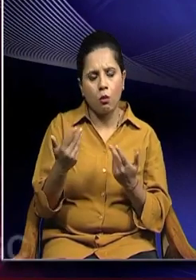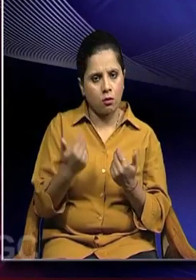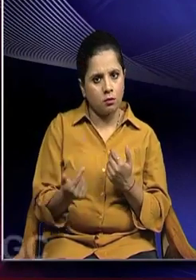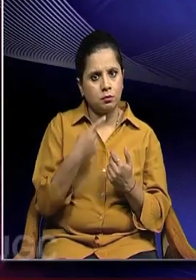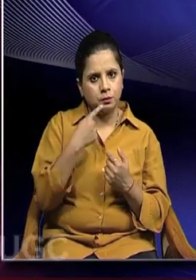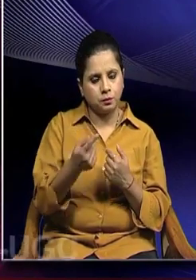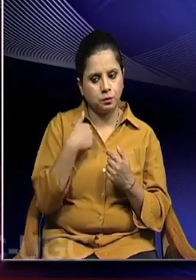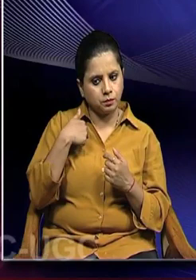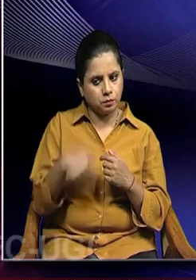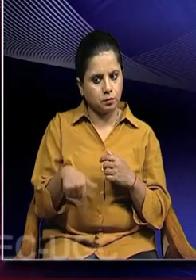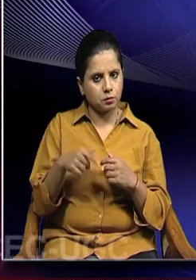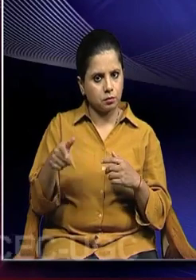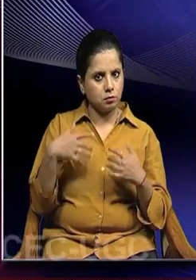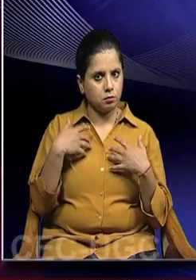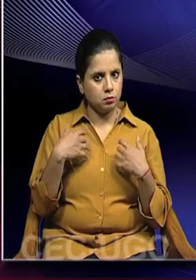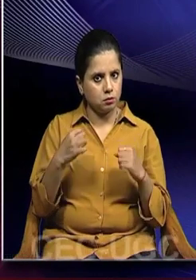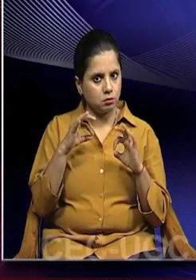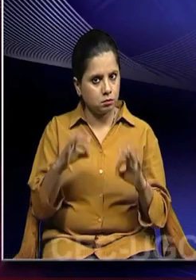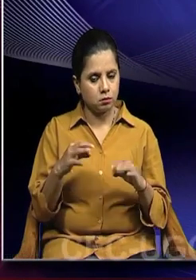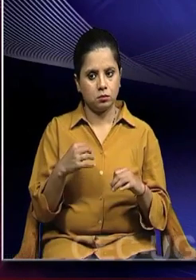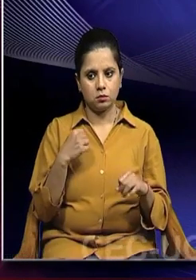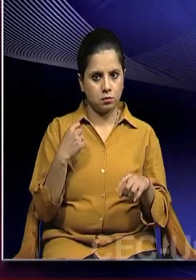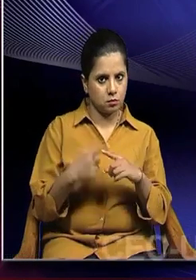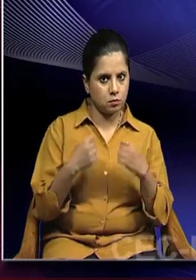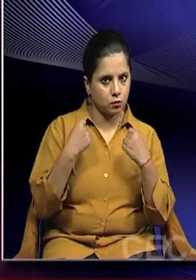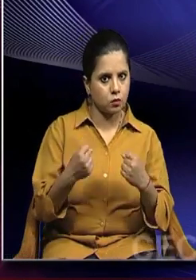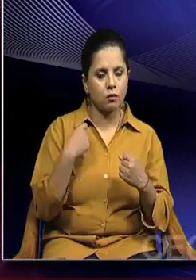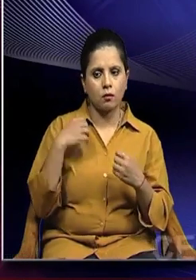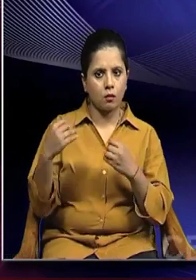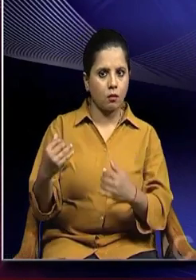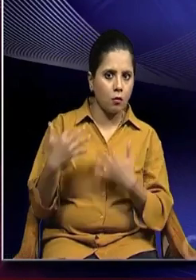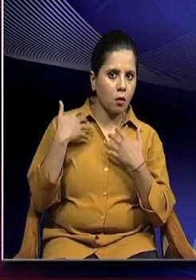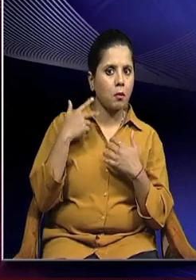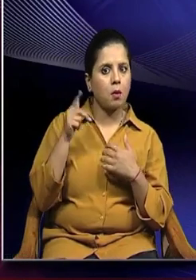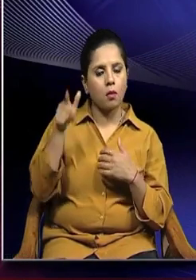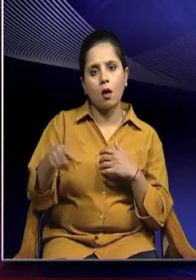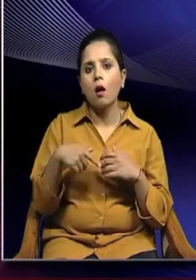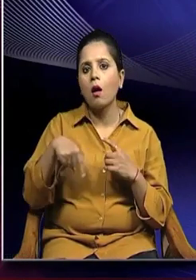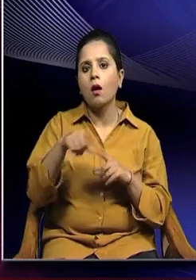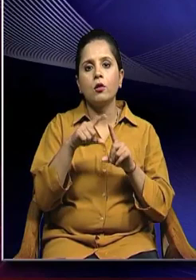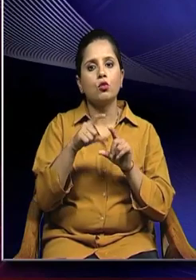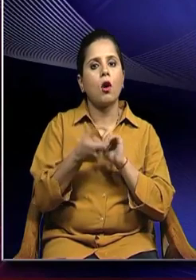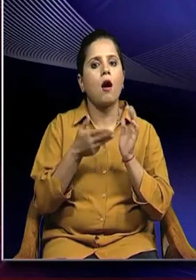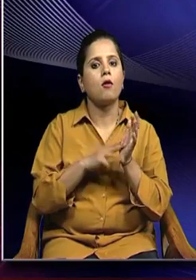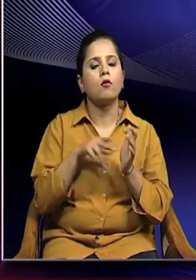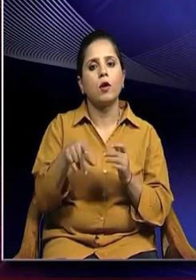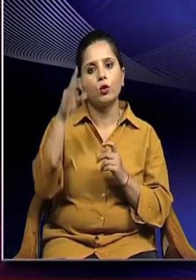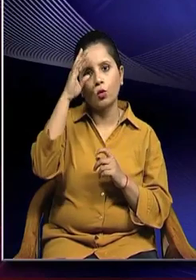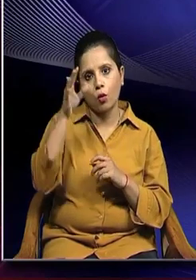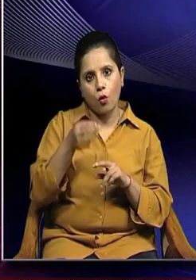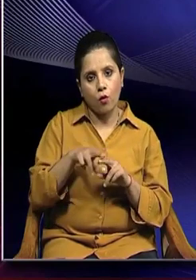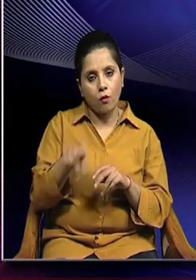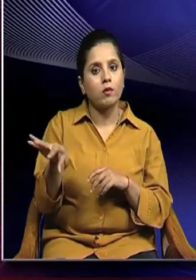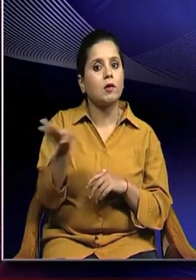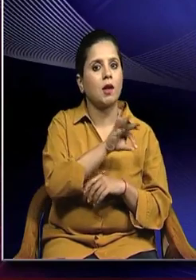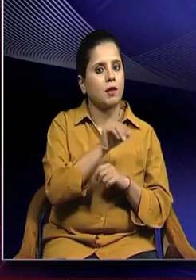about survival of the fittest or survival of the best, we are under the influence of that Darwin's theory of